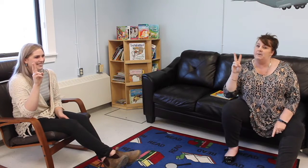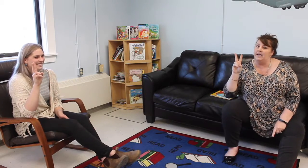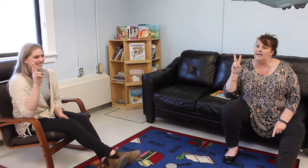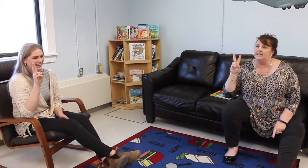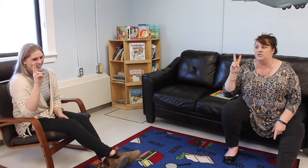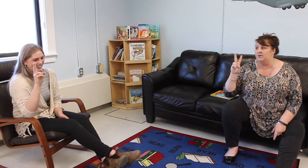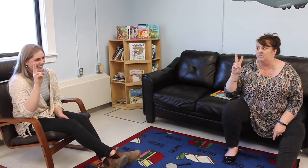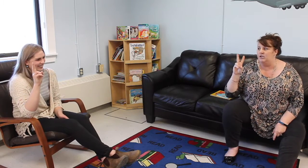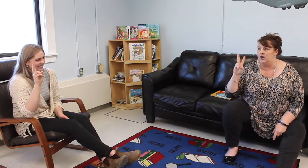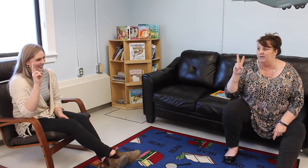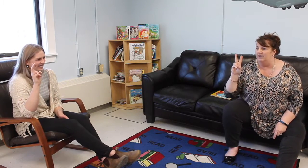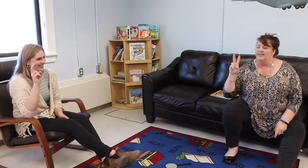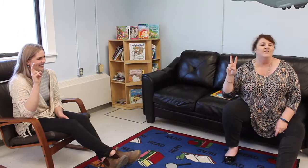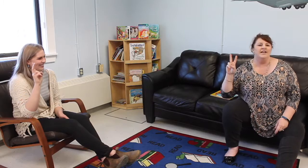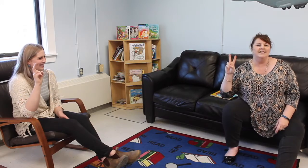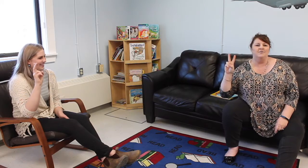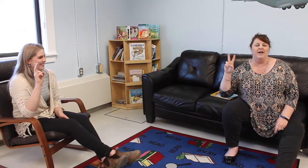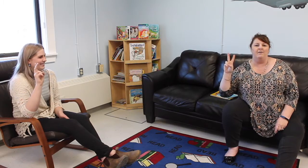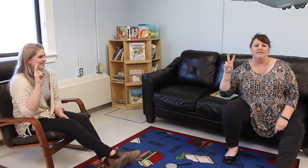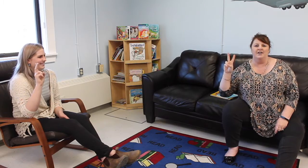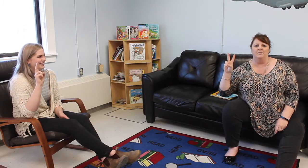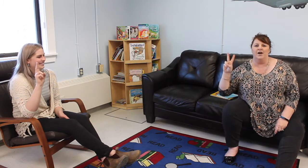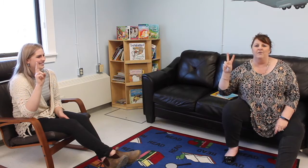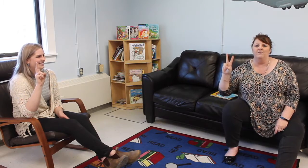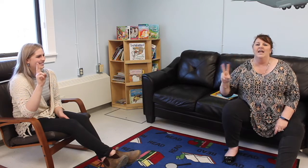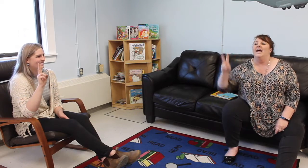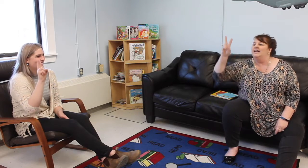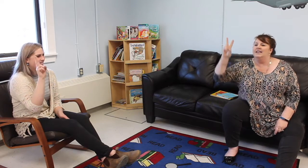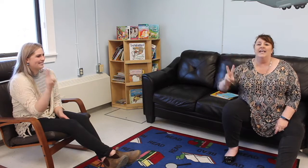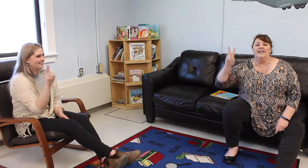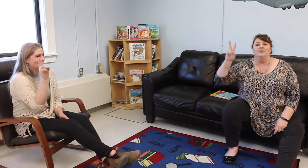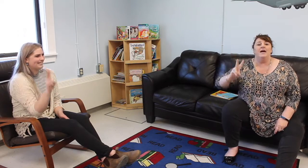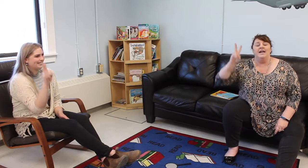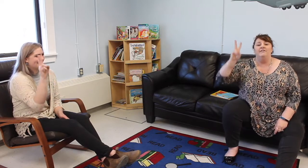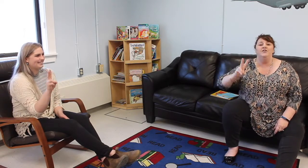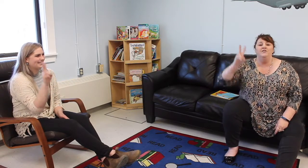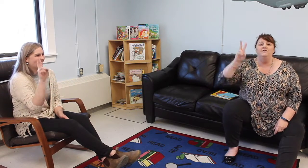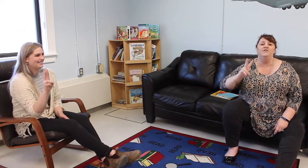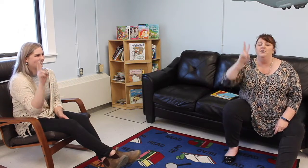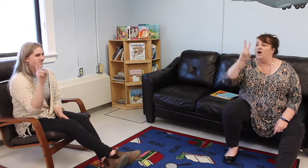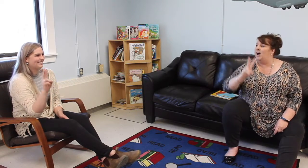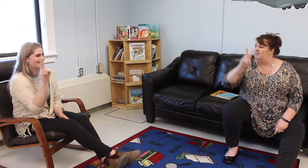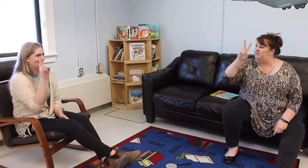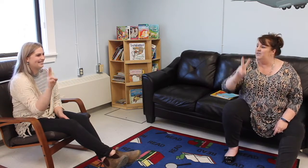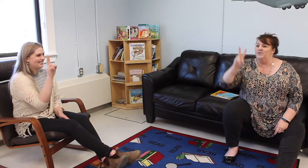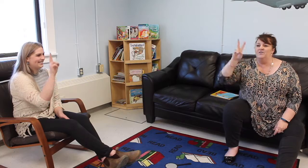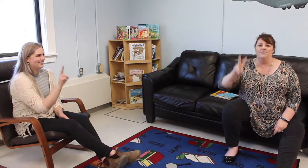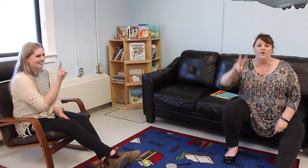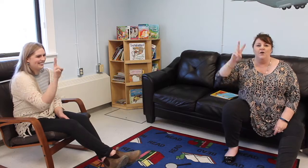bunny. He gets into a little bit of trouble. So let's see what happens. Here we go. Little bunny foo foo, hopping through the